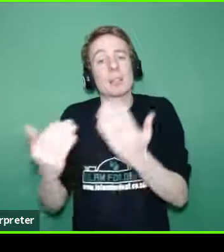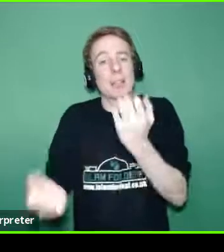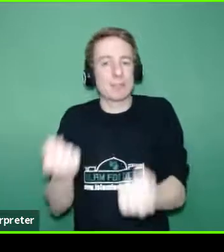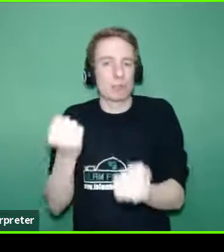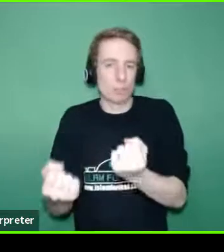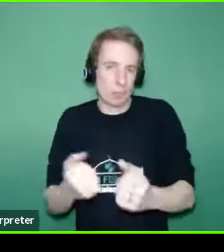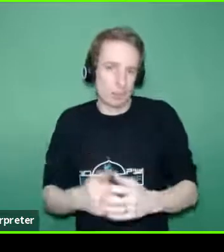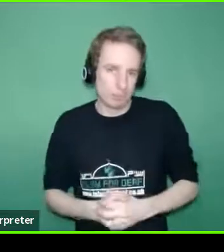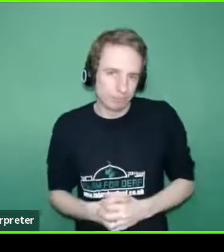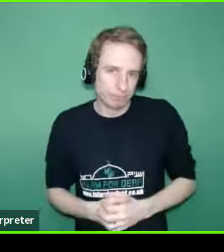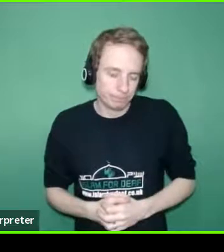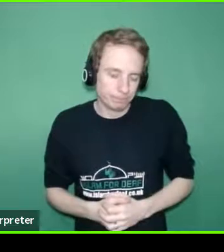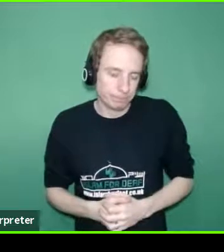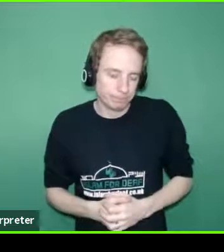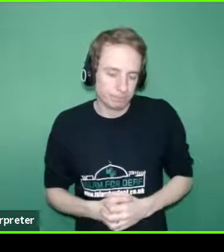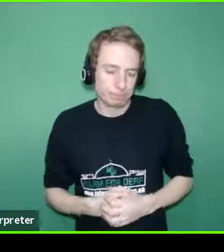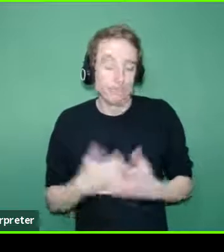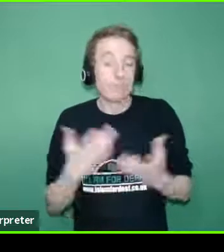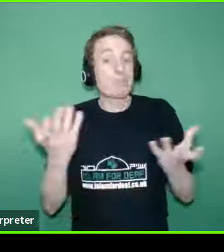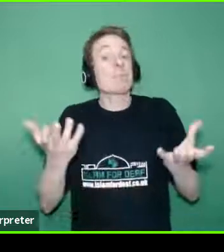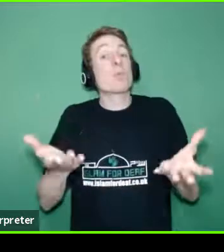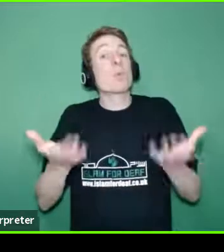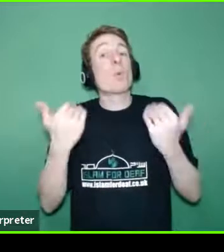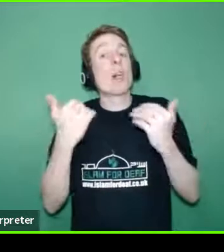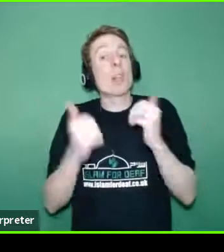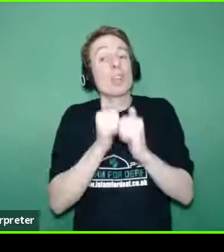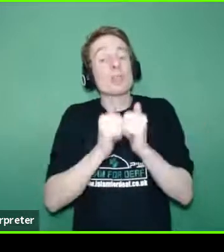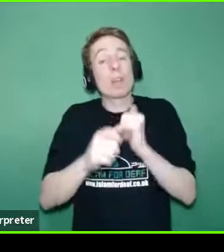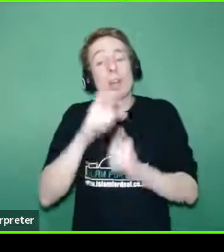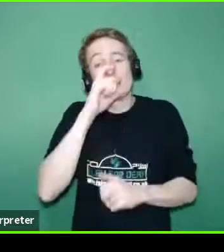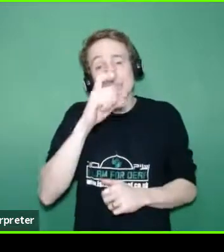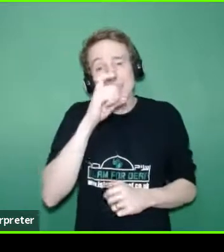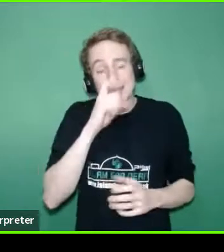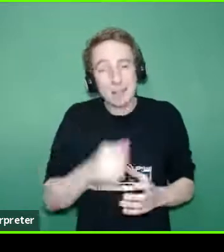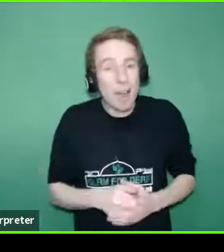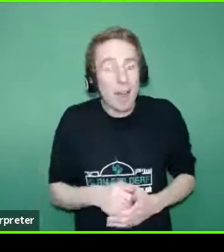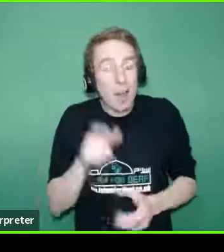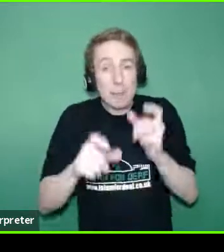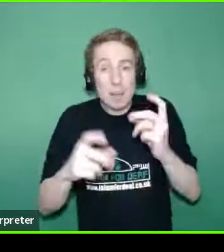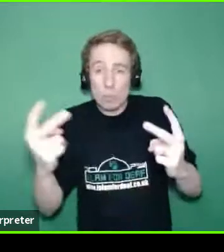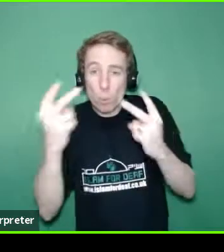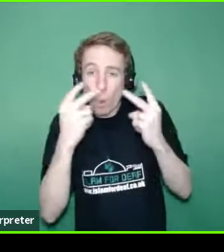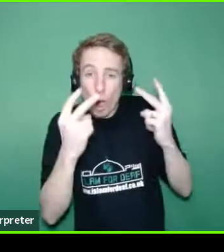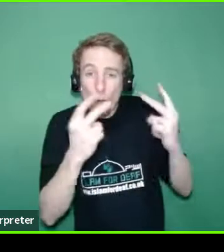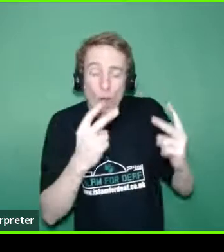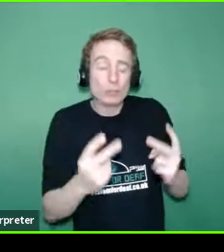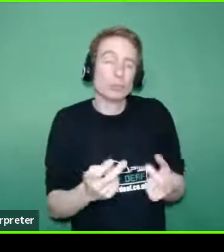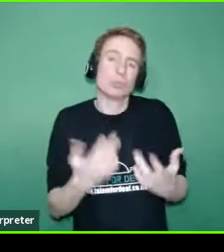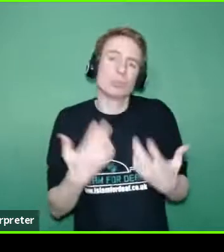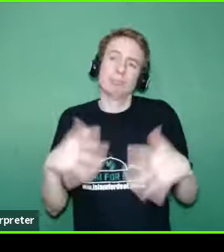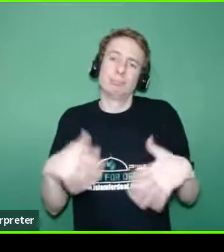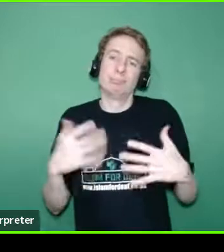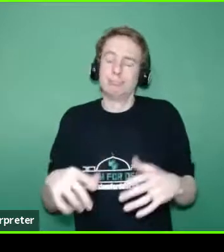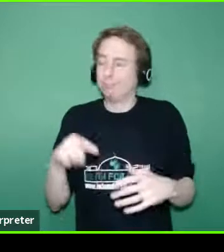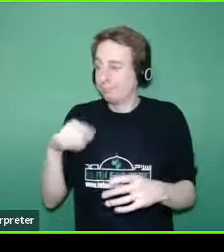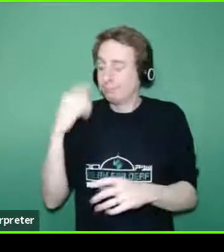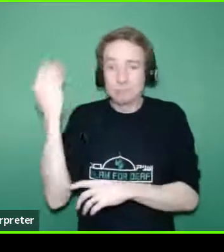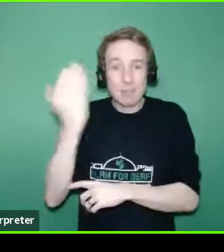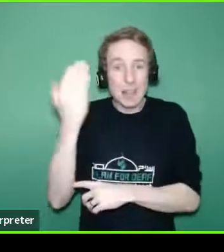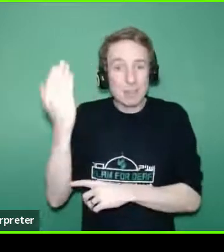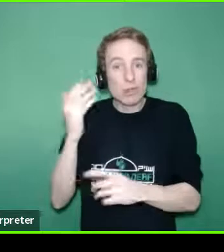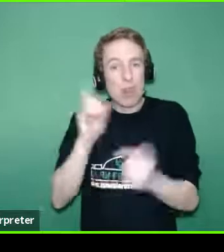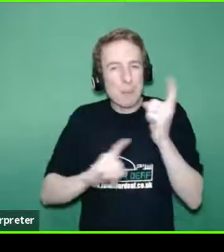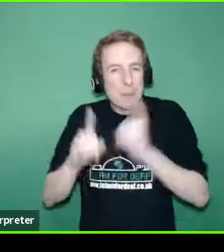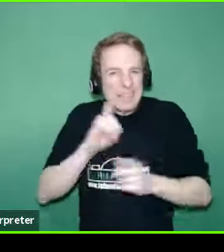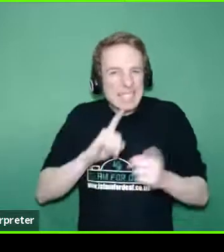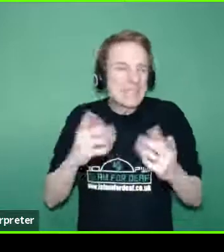resurrection. So welcome, my brothers and sisters, our listeners, to this recurring meeting that we have in our